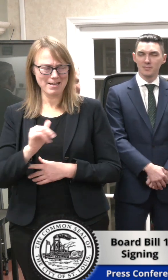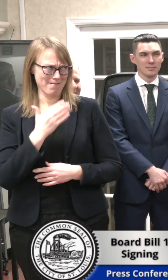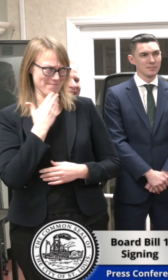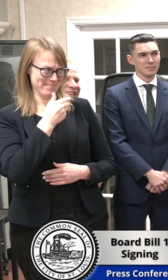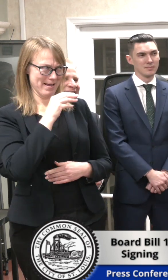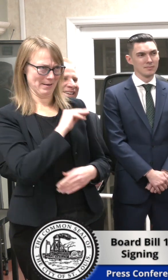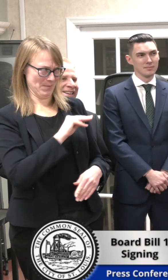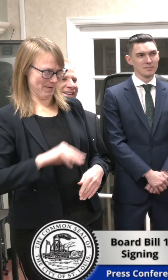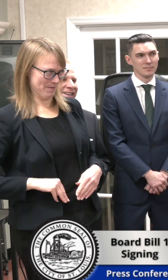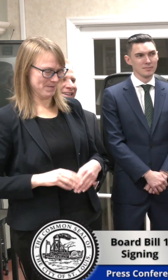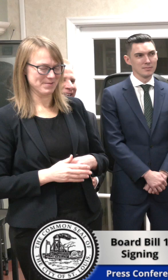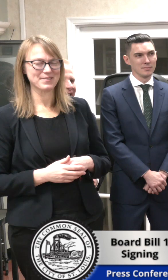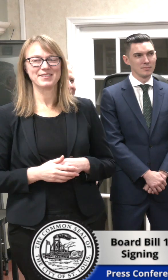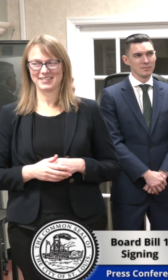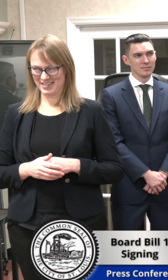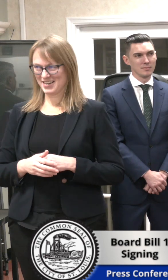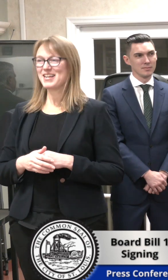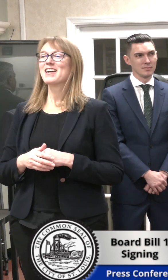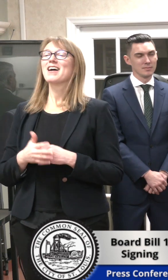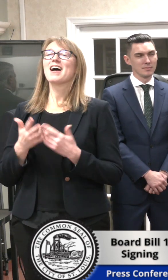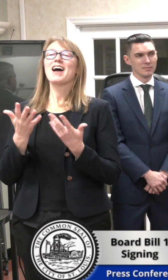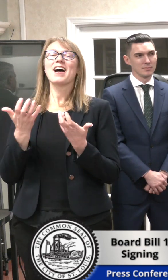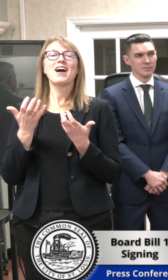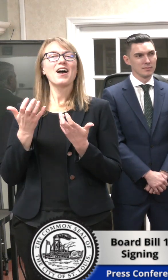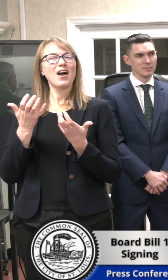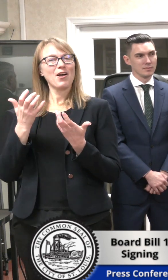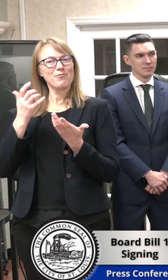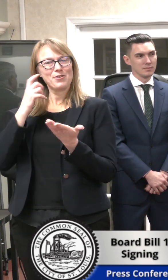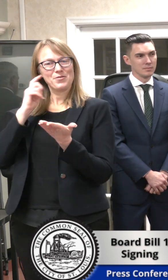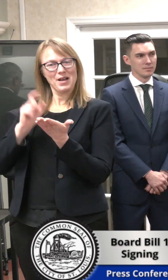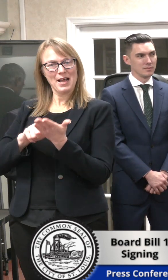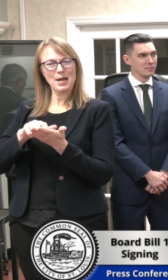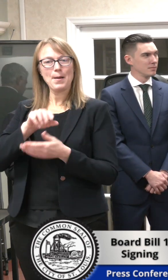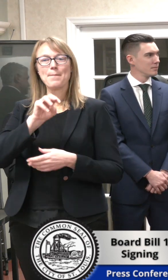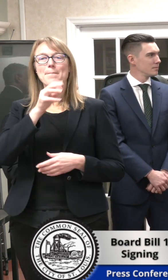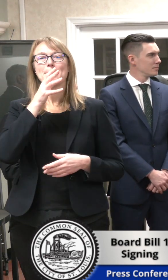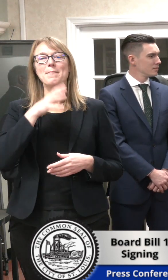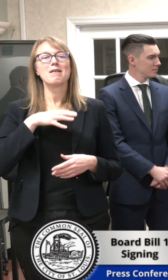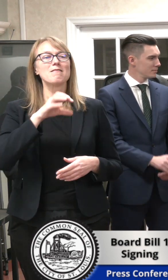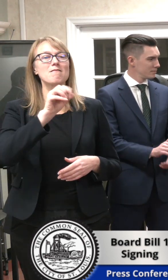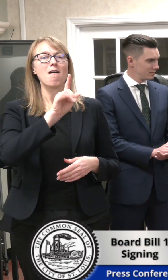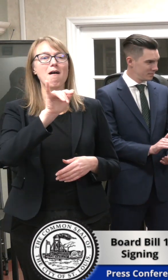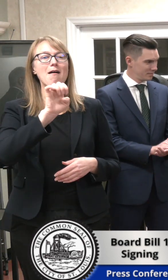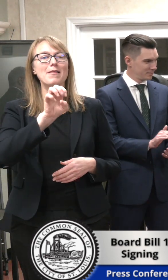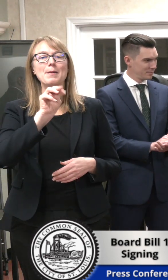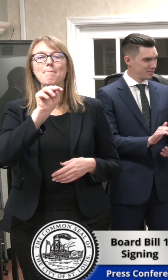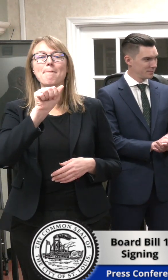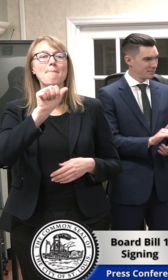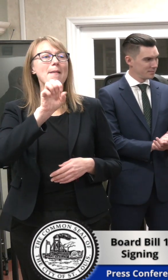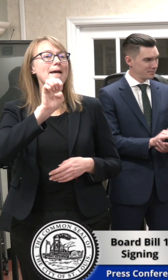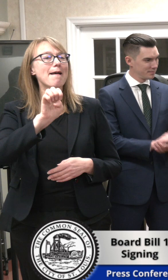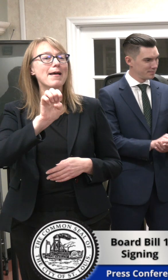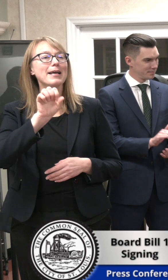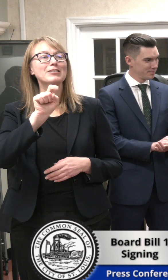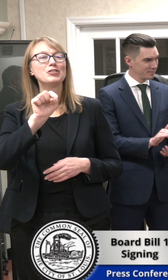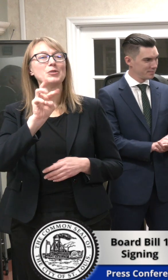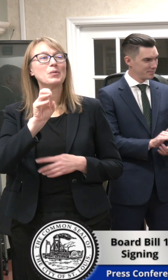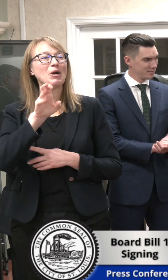Want to acknowledge our community leaders and senior advocate, Miss Ollie Mae Stewart.